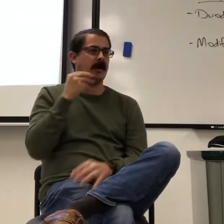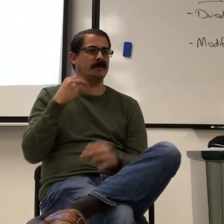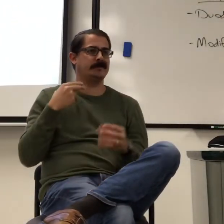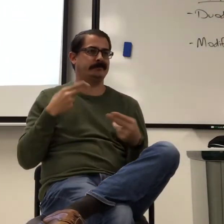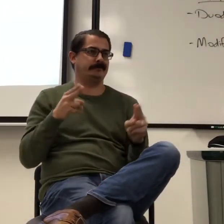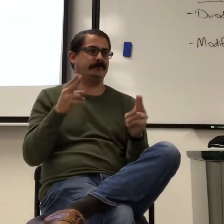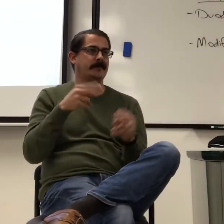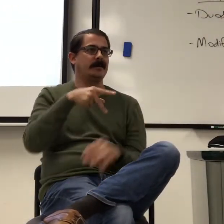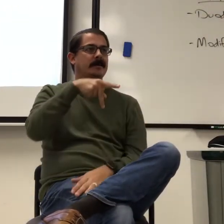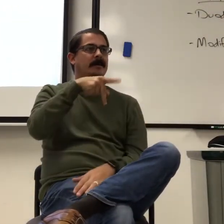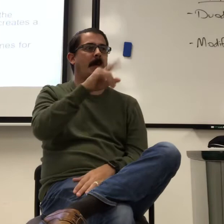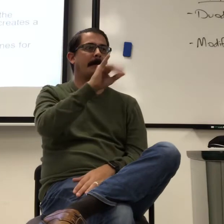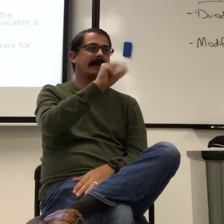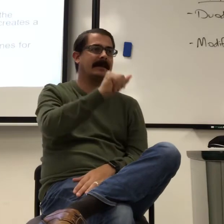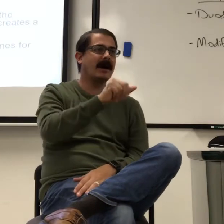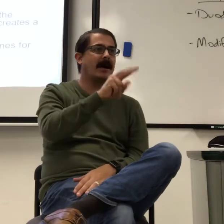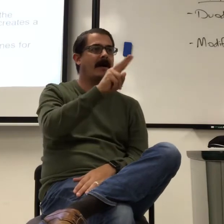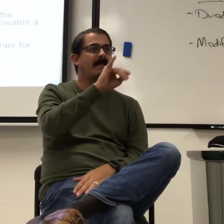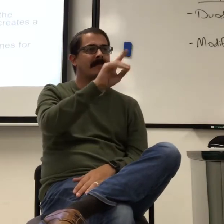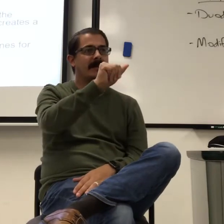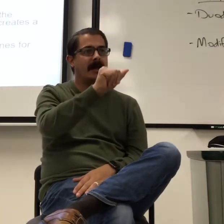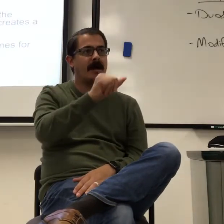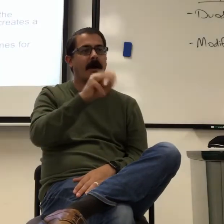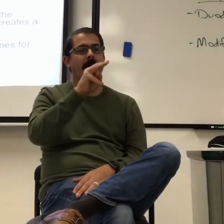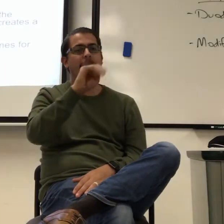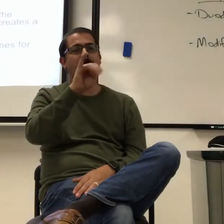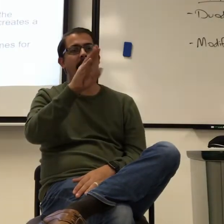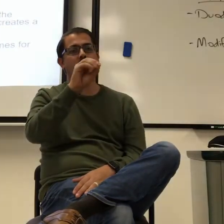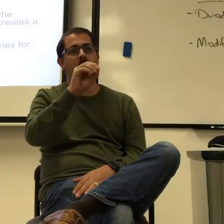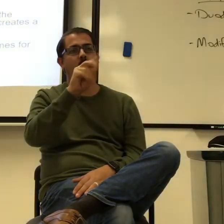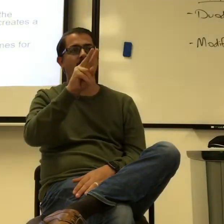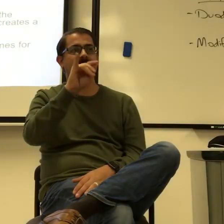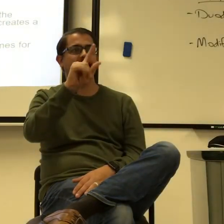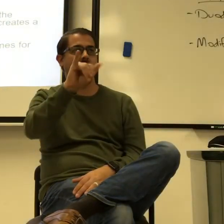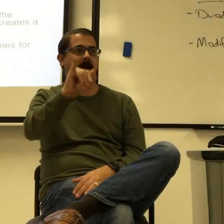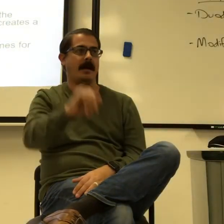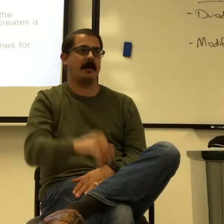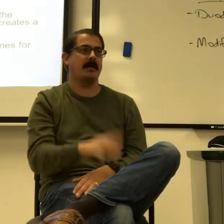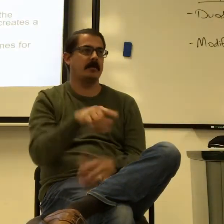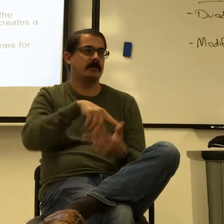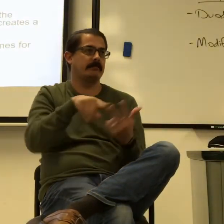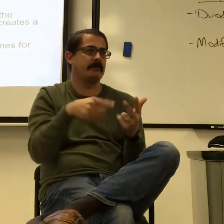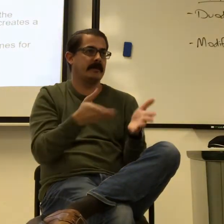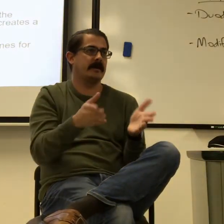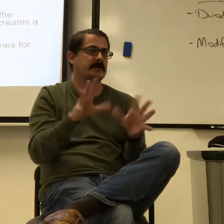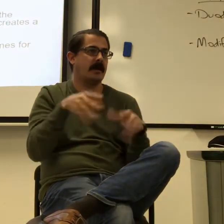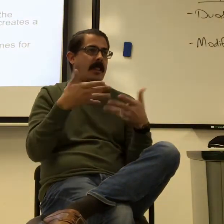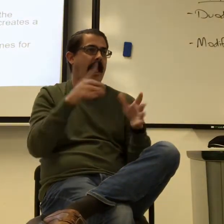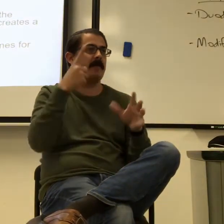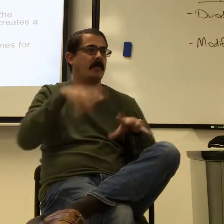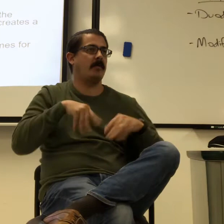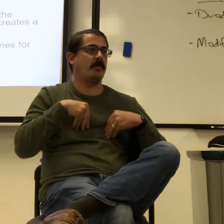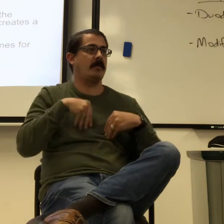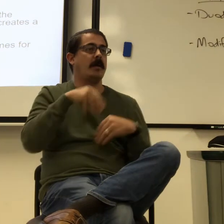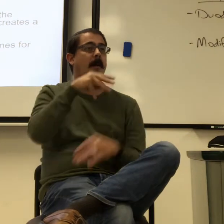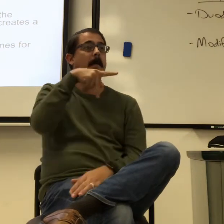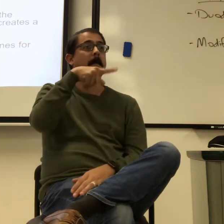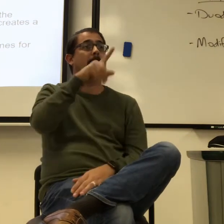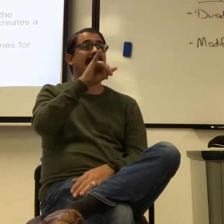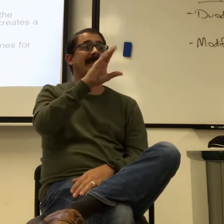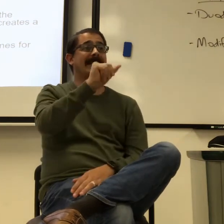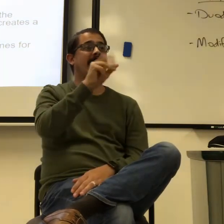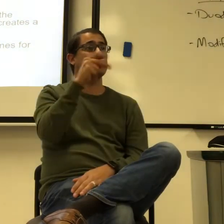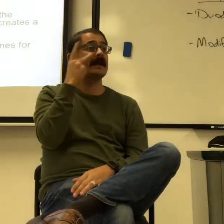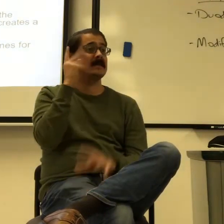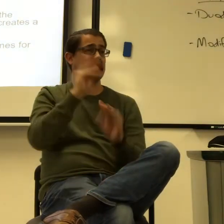It's plica, it's villi, and it's microvilli. Okay. Now the plica, you can see with the naked eye. When